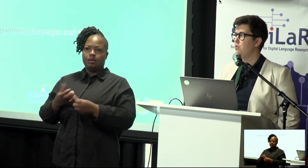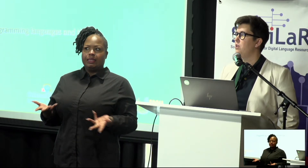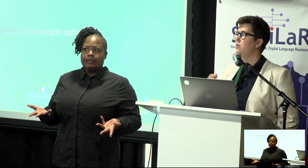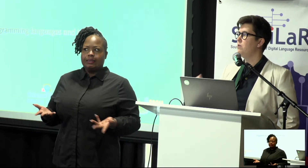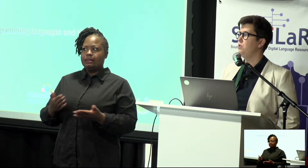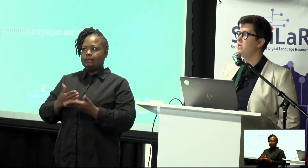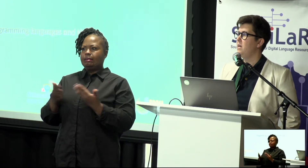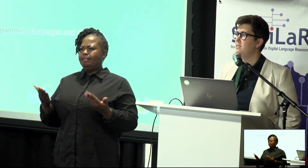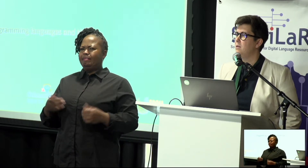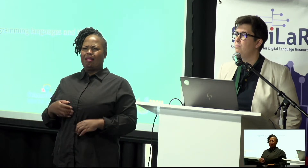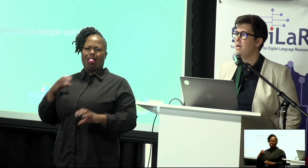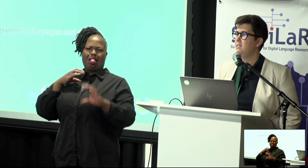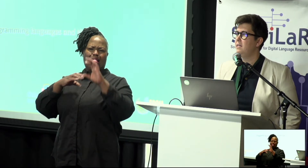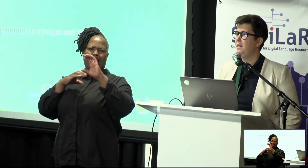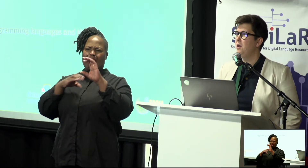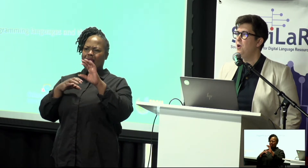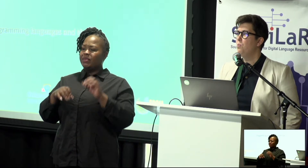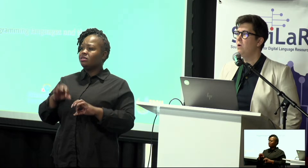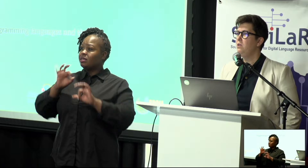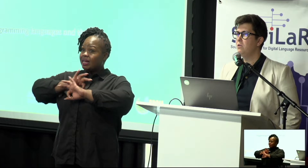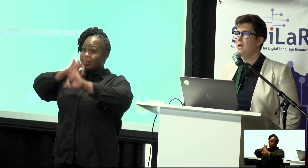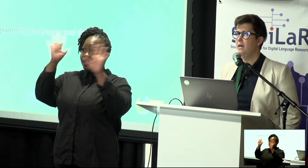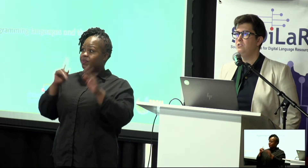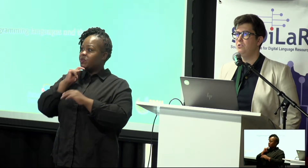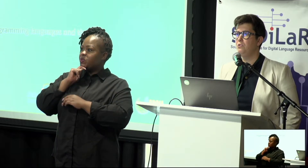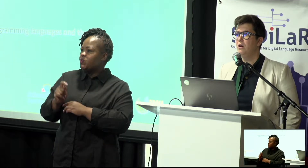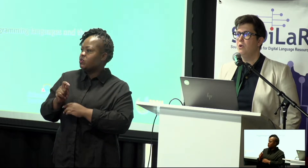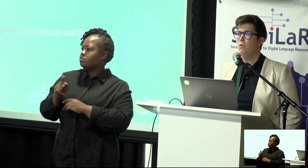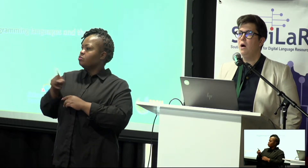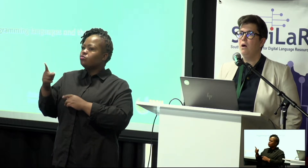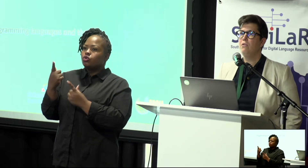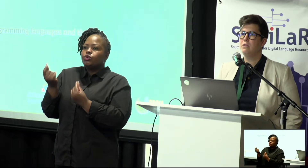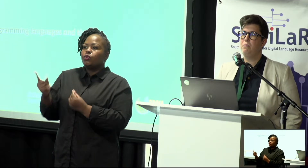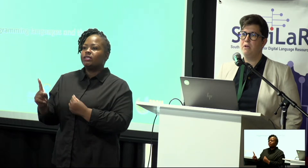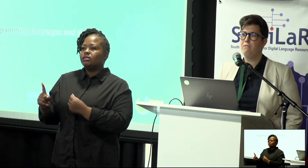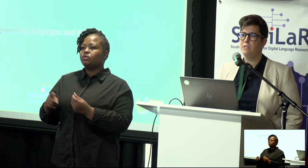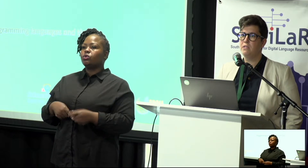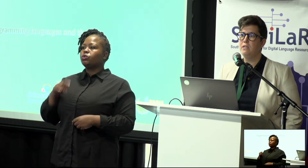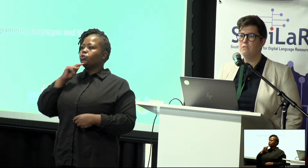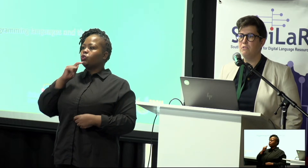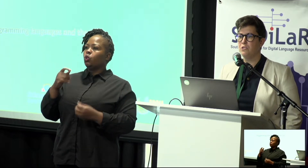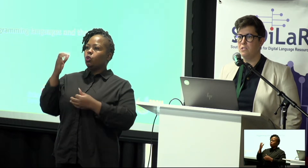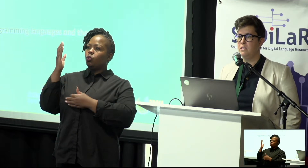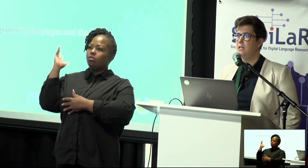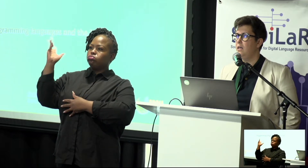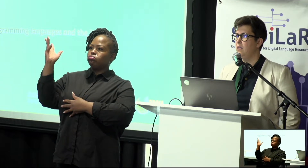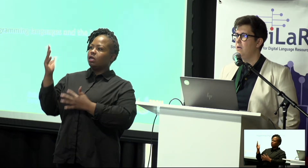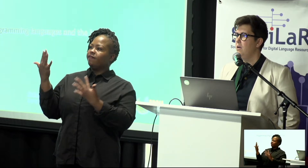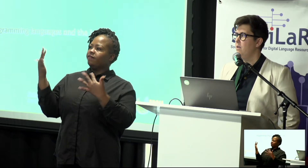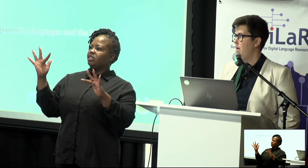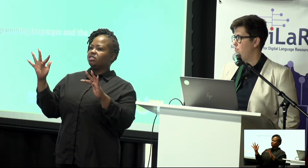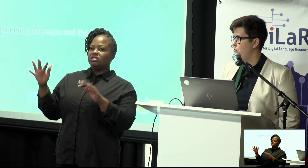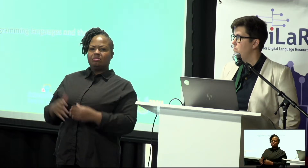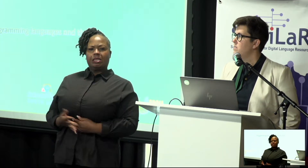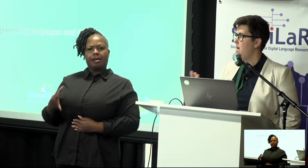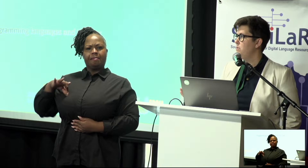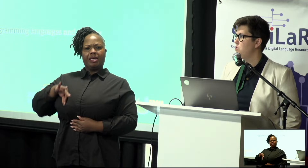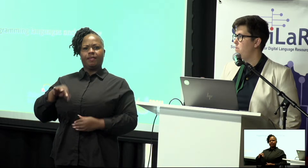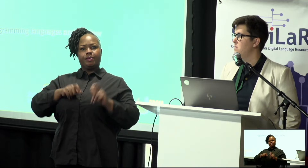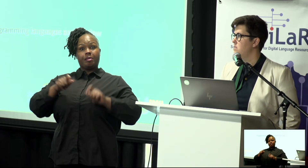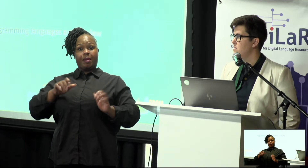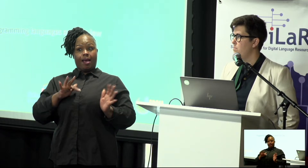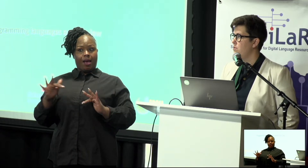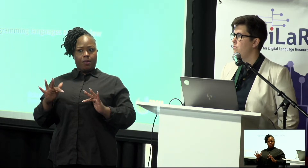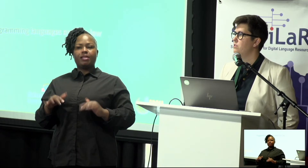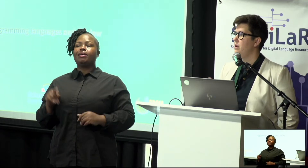haven't been very good at communicating practically what you can do or how this benefits the individual sitting in that room. This